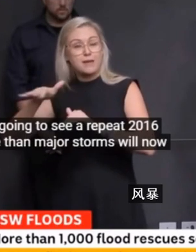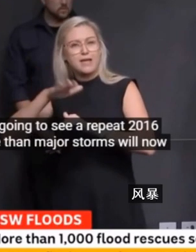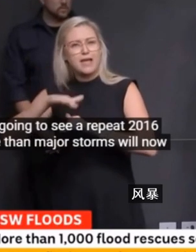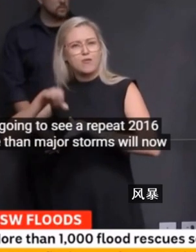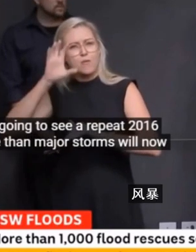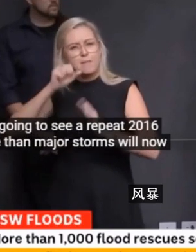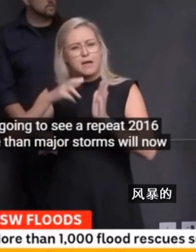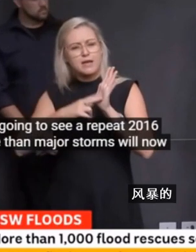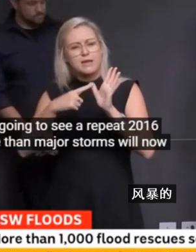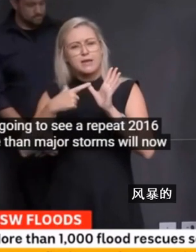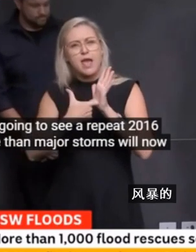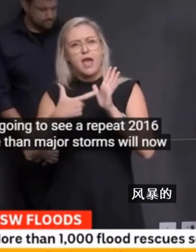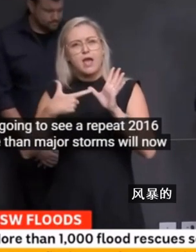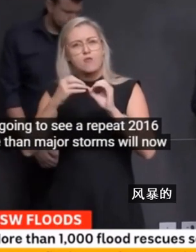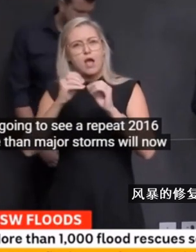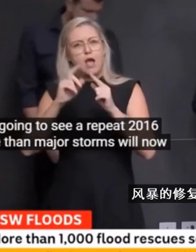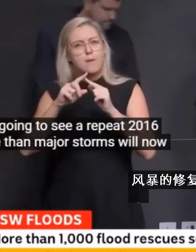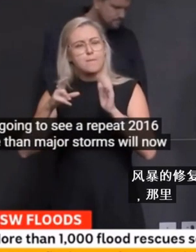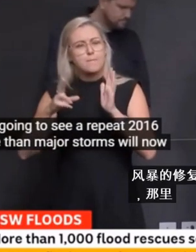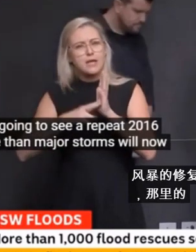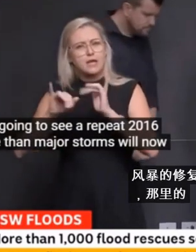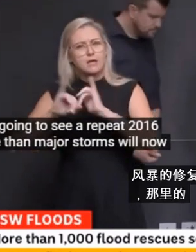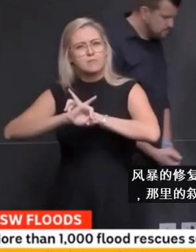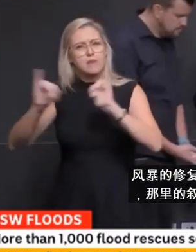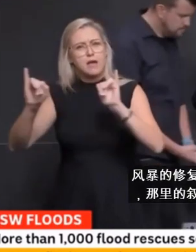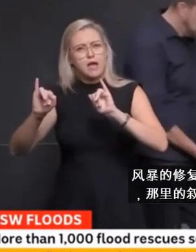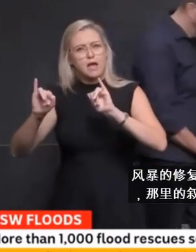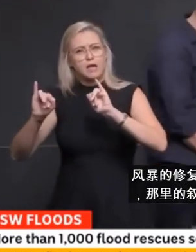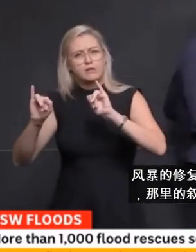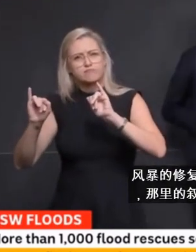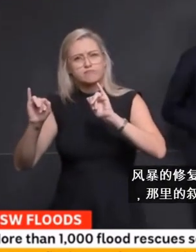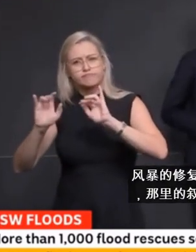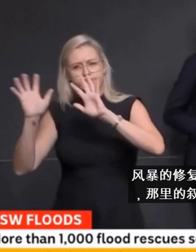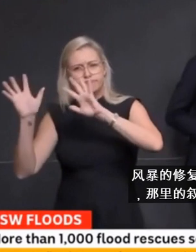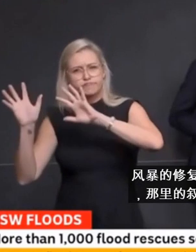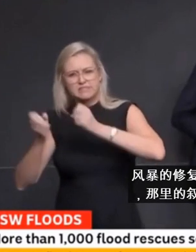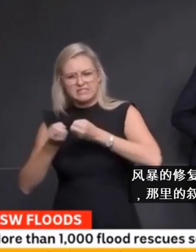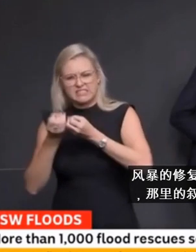I think I'll allow Dean to answer that one from the Bureau about the forecast.